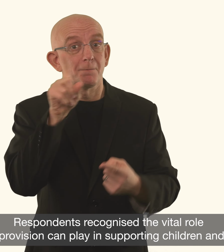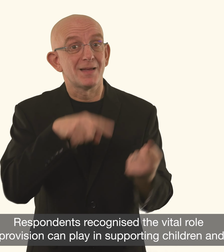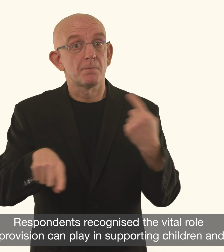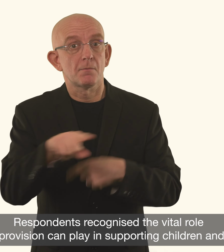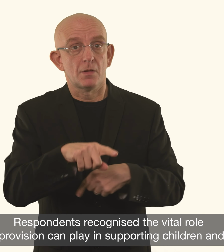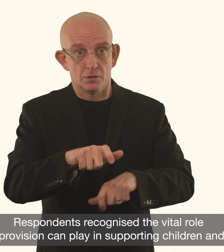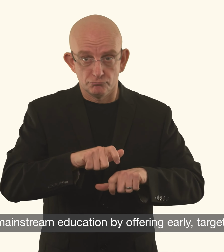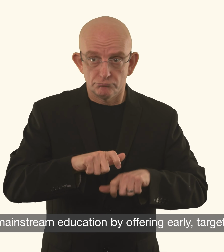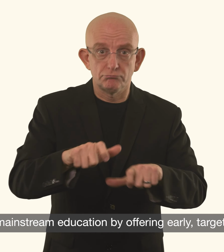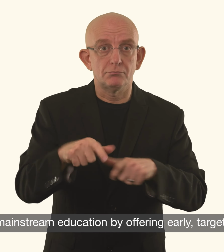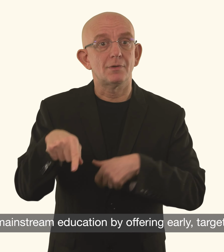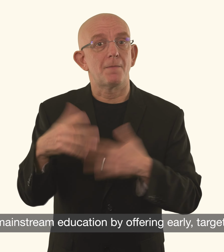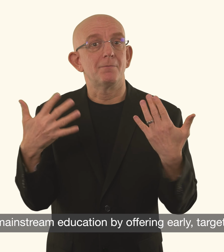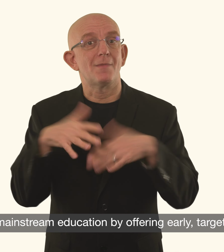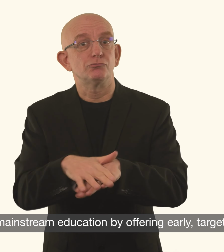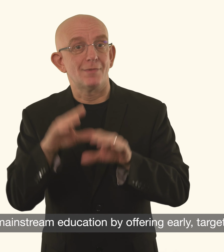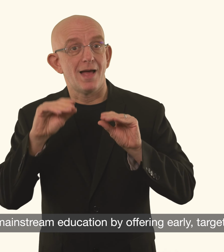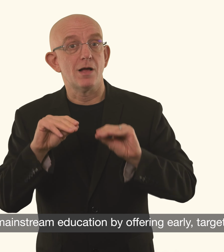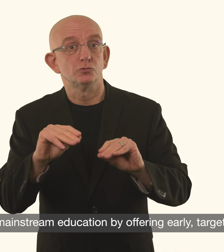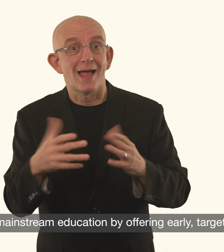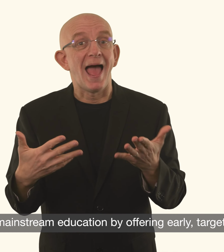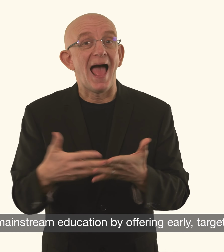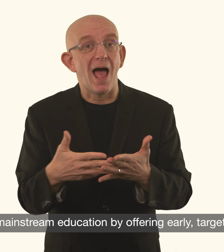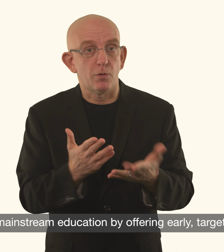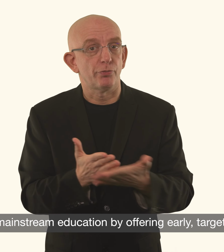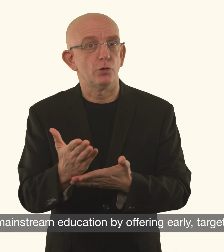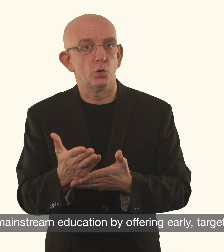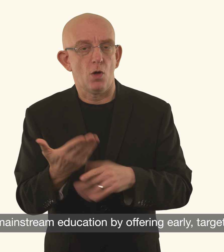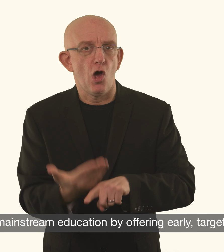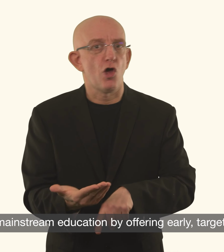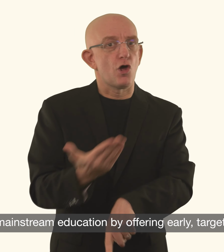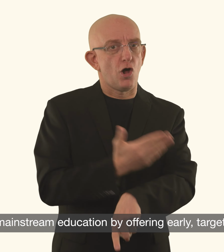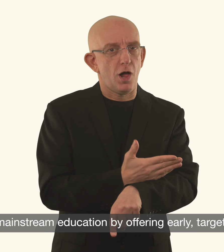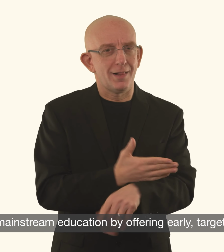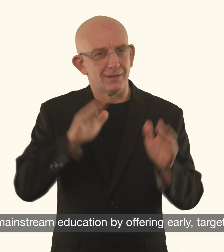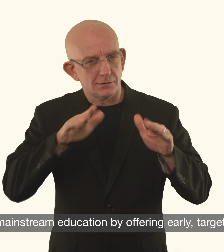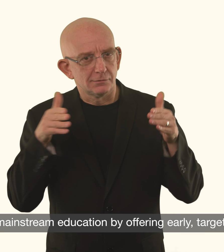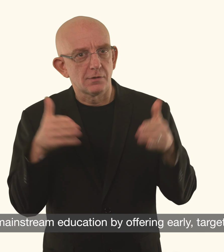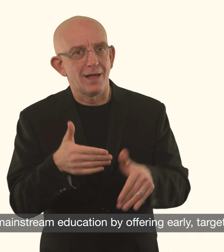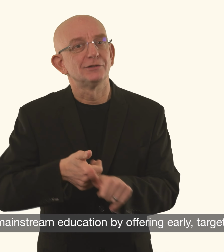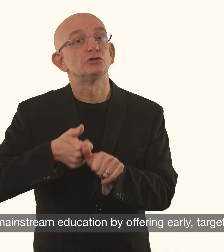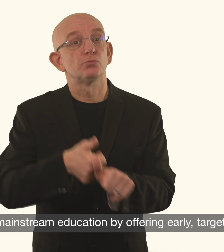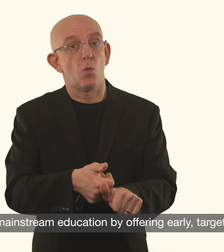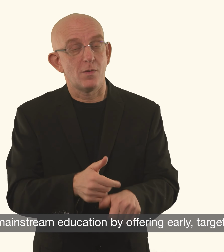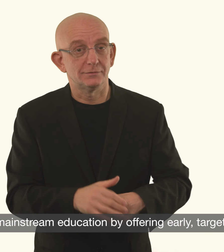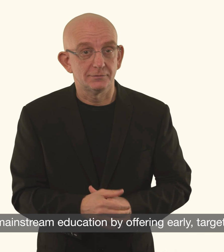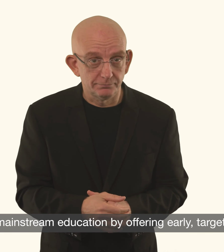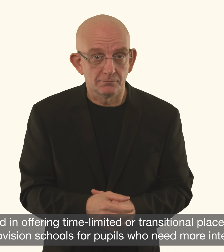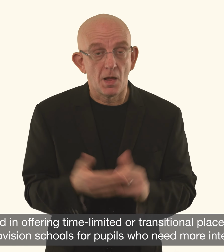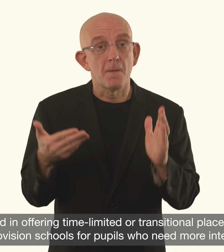To remain in mainstream education by offering early targeted support. And in offering time